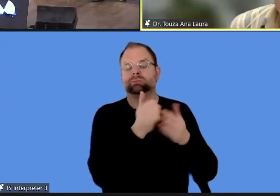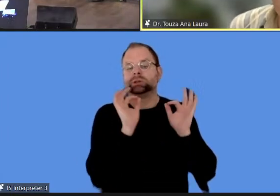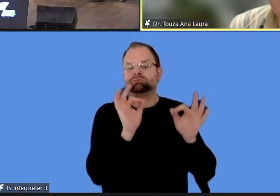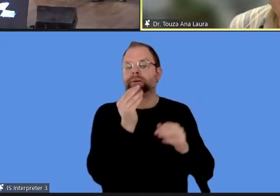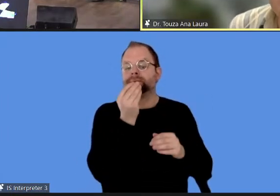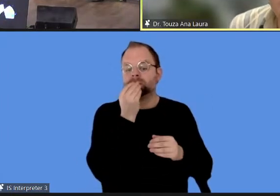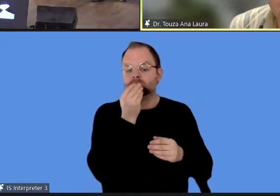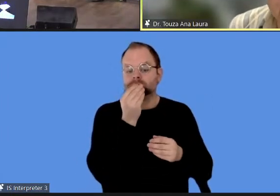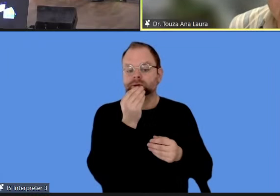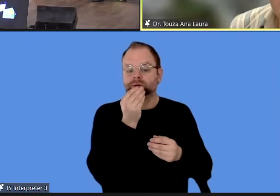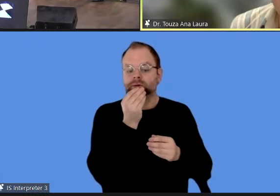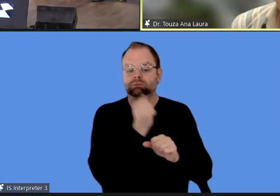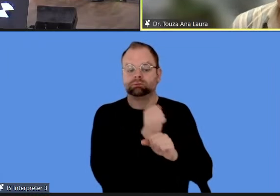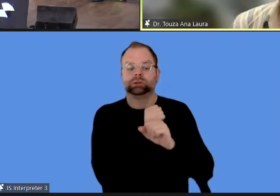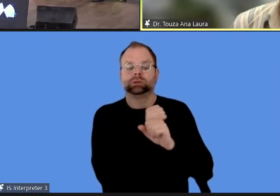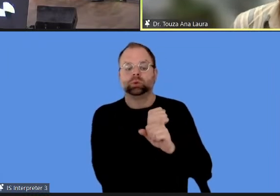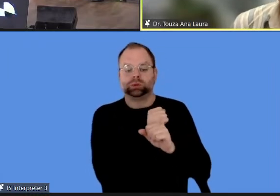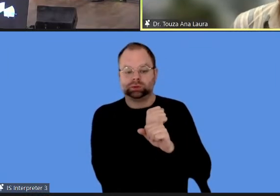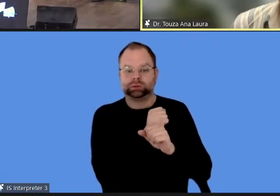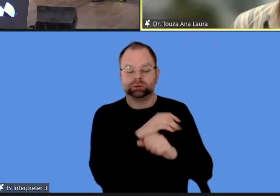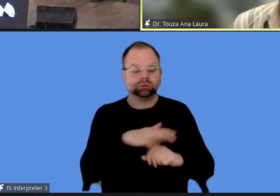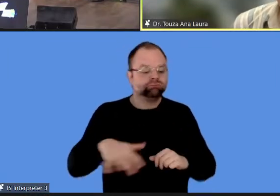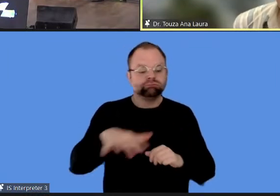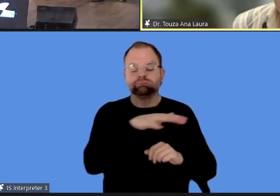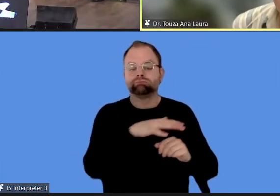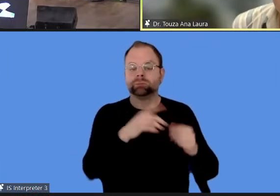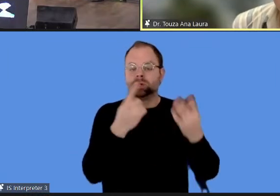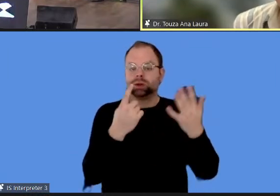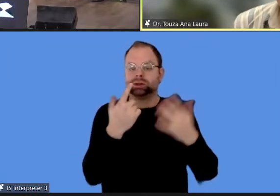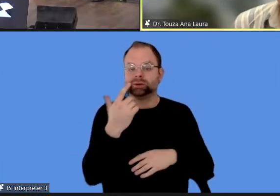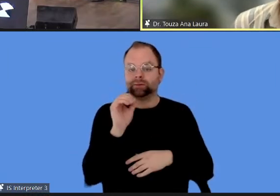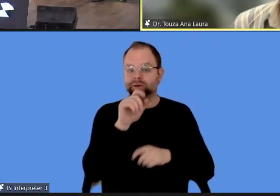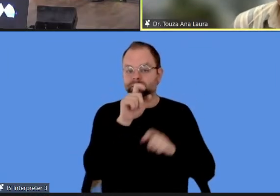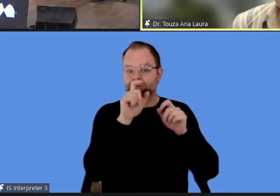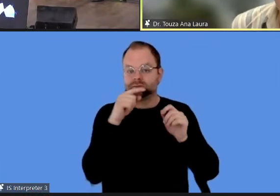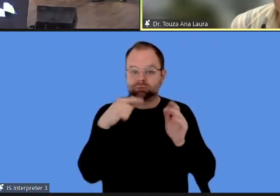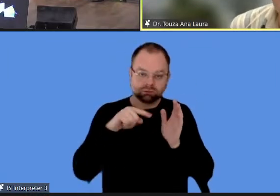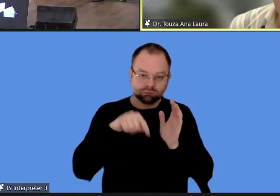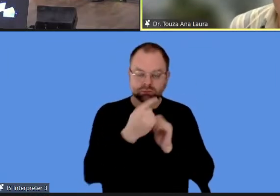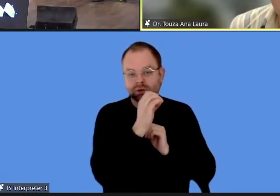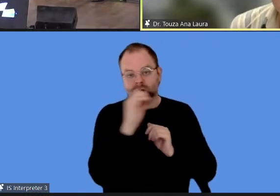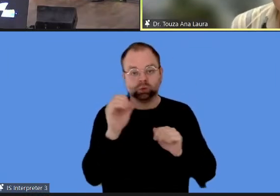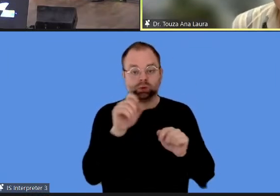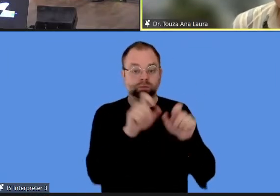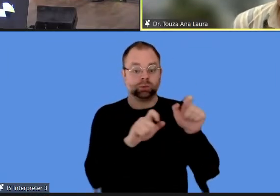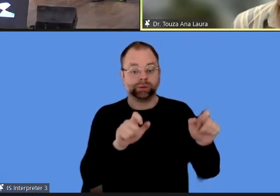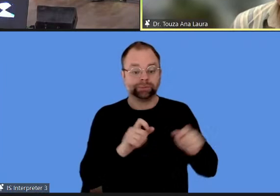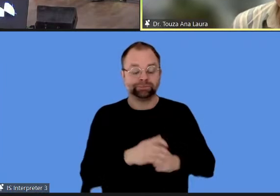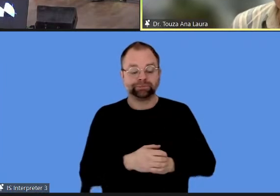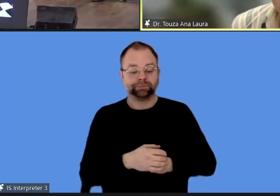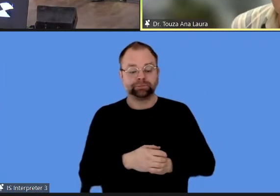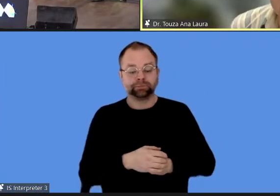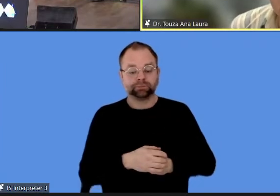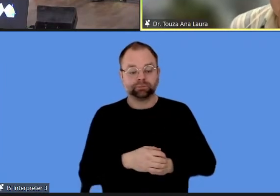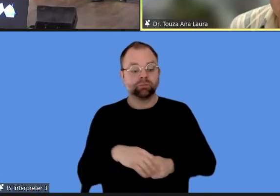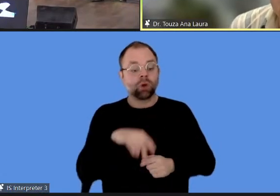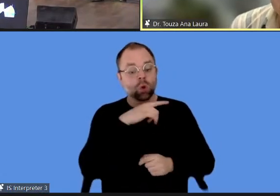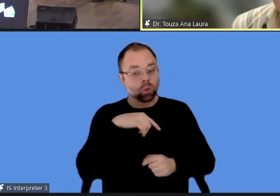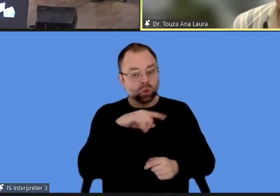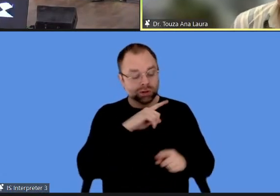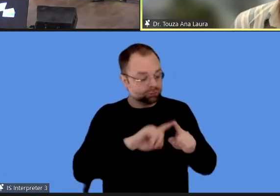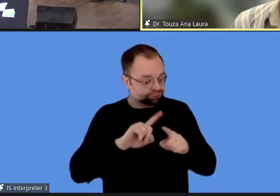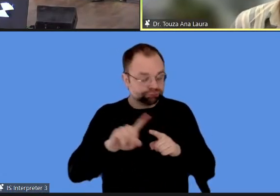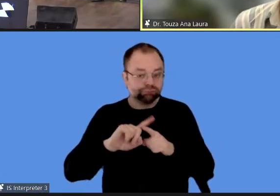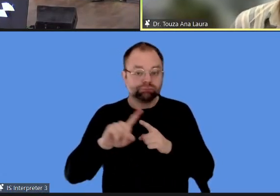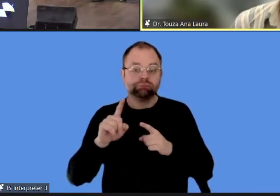put together all the resources. The plan, based on quality data of 2 consecutive